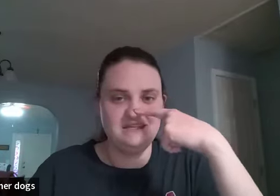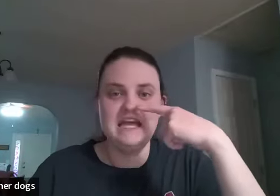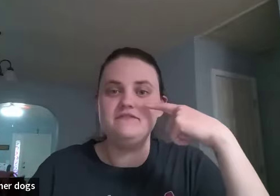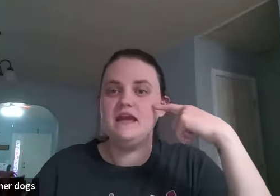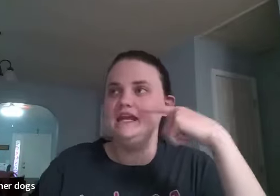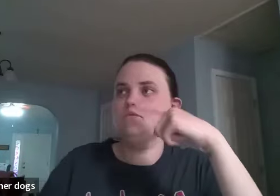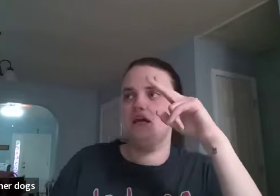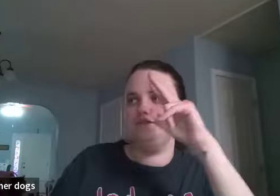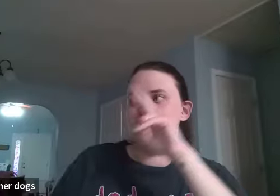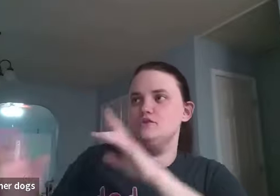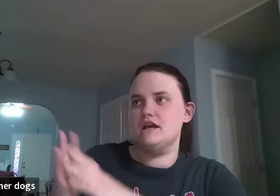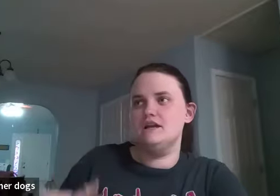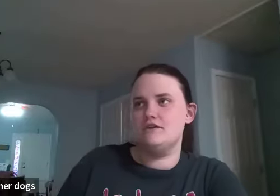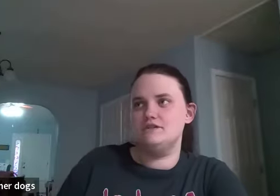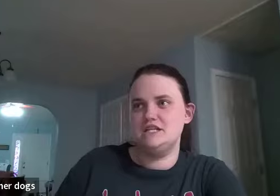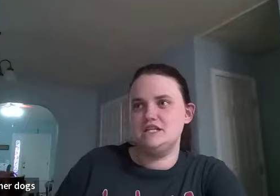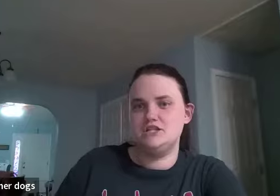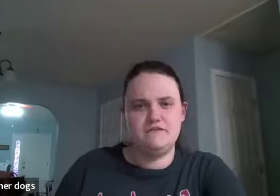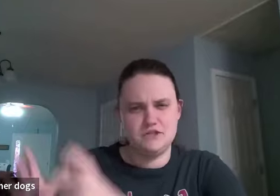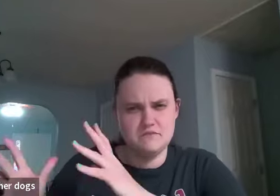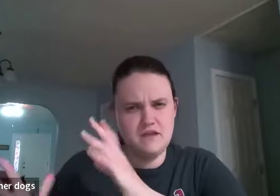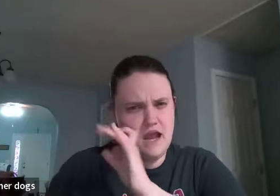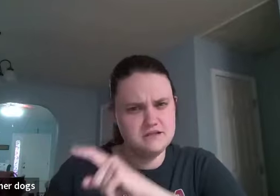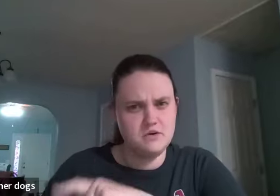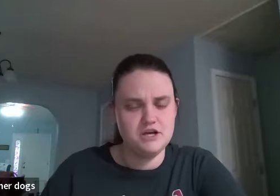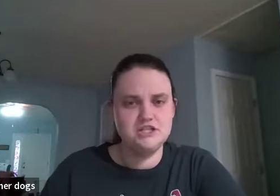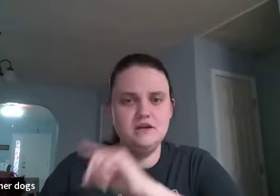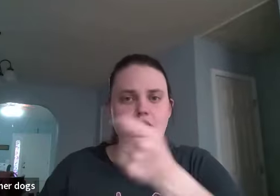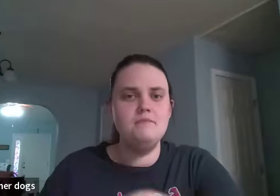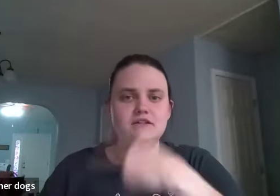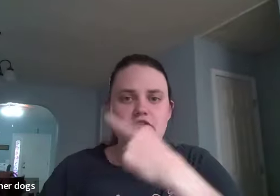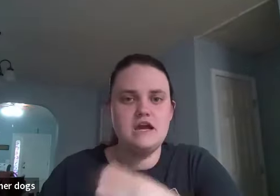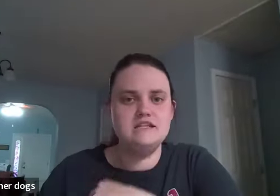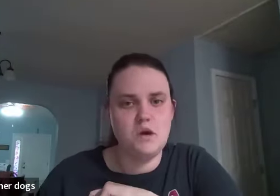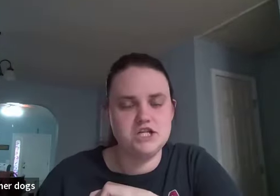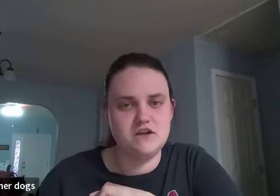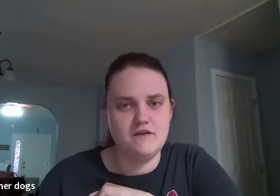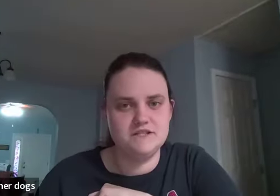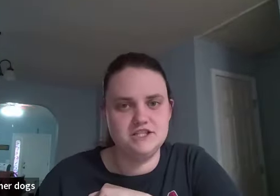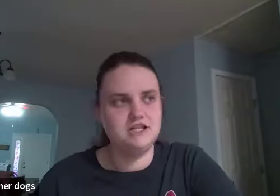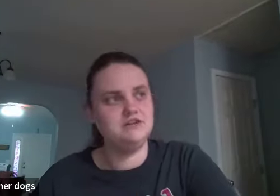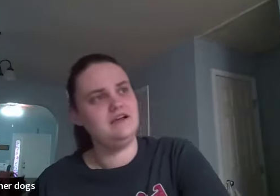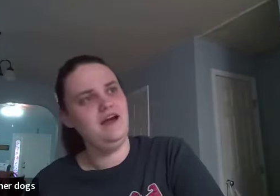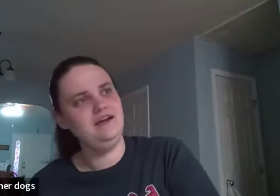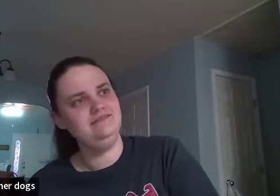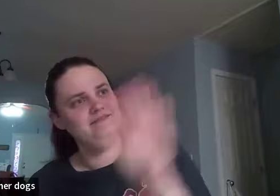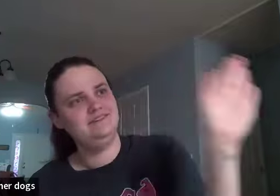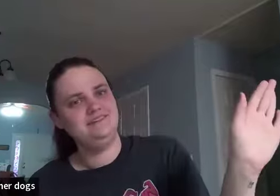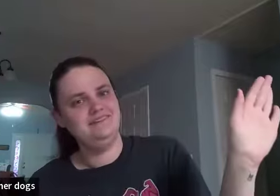nosy. If you look at another teacher, like for something, like ask them a question, immediately their heads are watching the conversation. And you're like, hi.